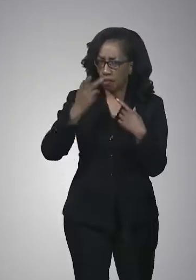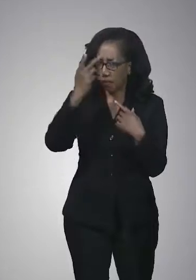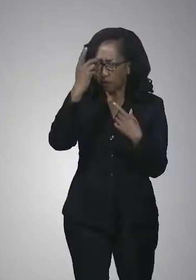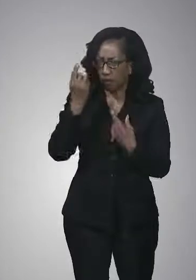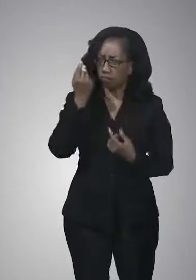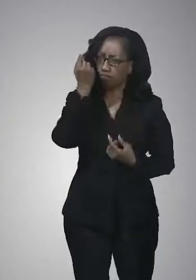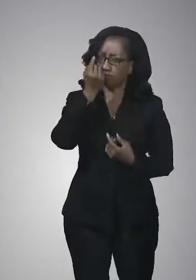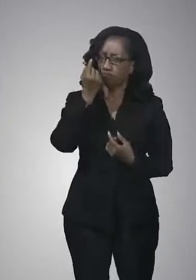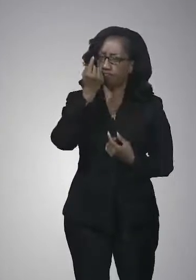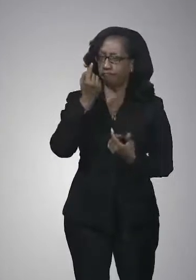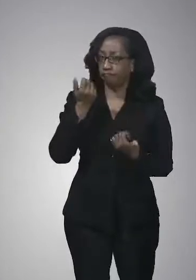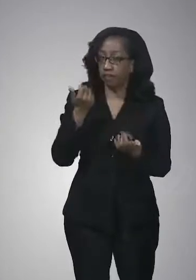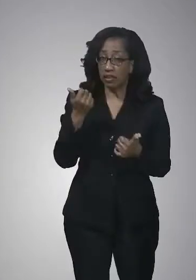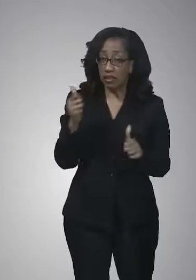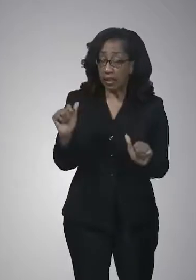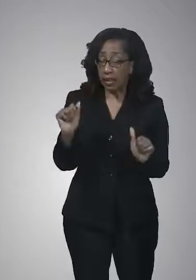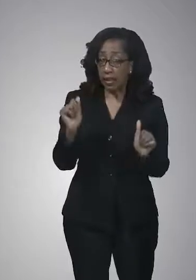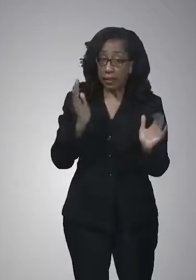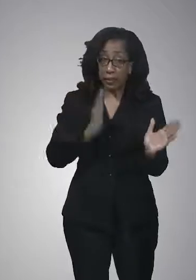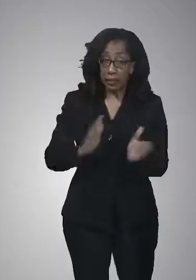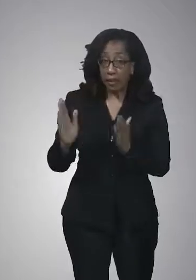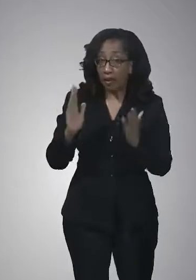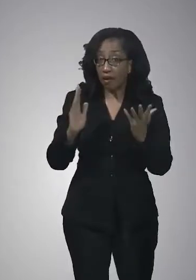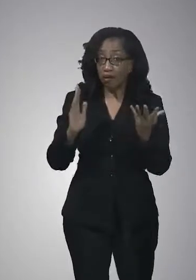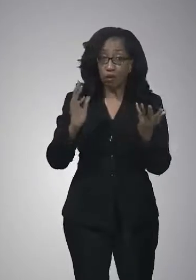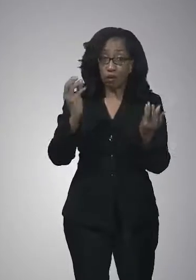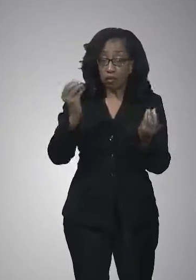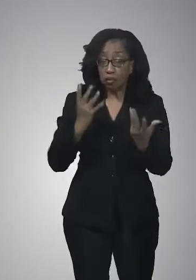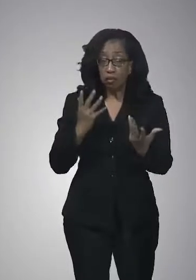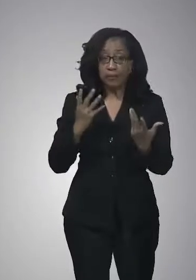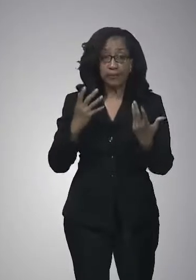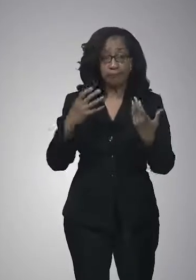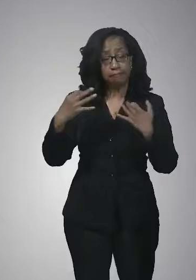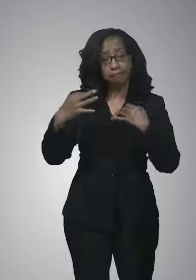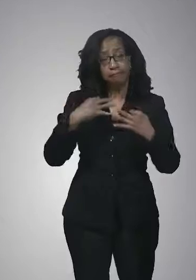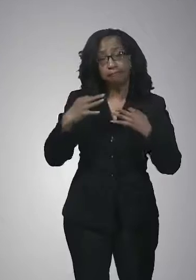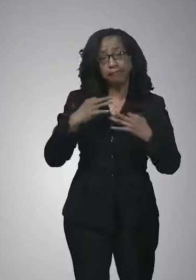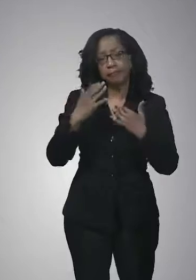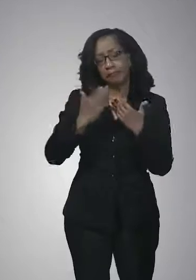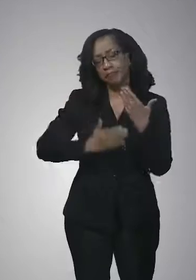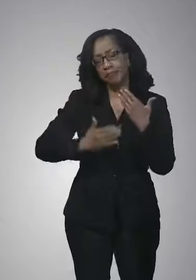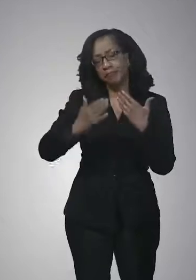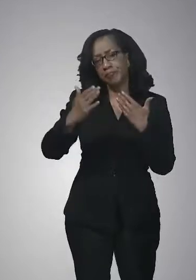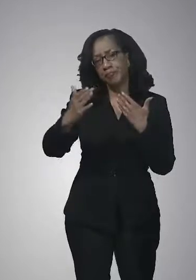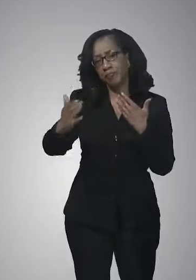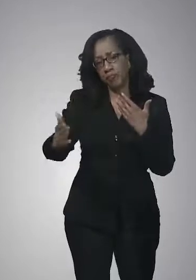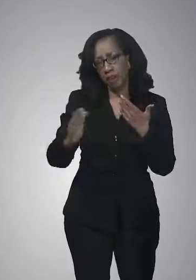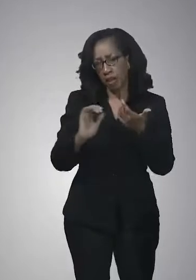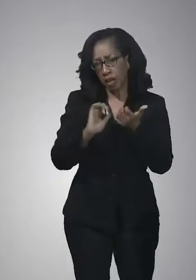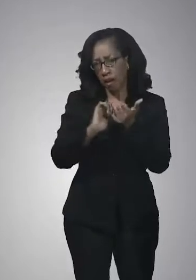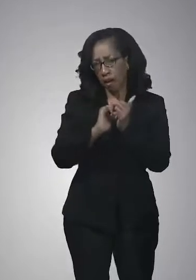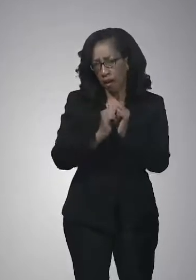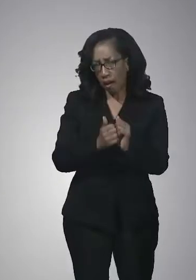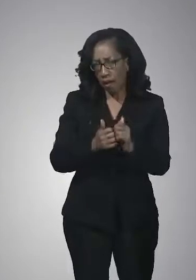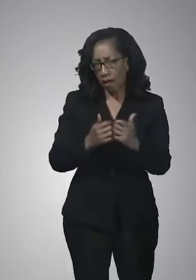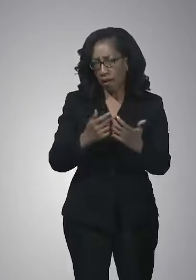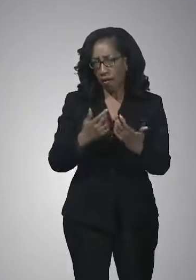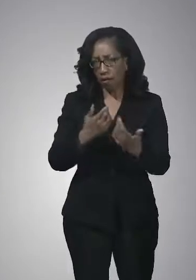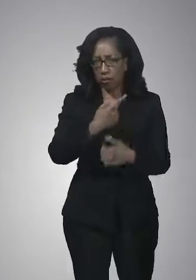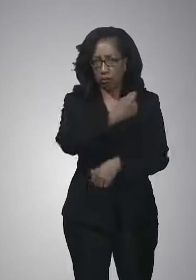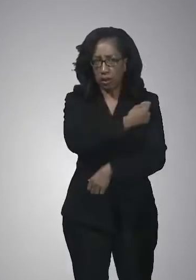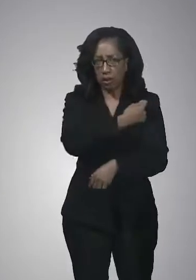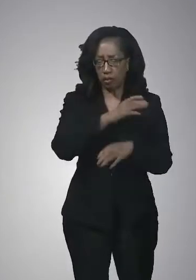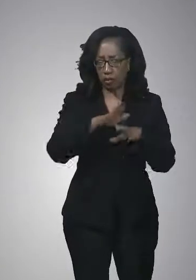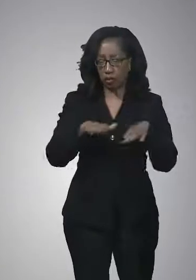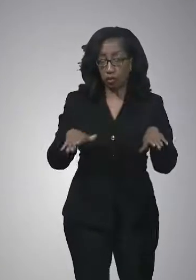any plans, details you can tell now about the game plan for how to get those 5 to